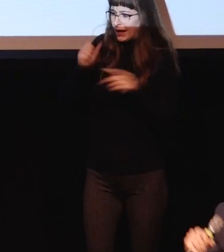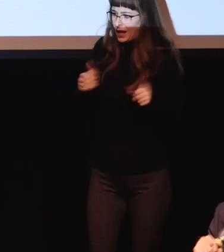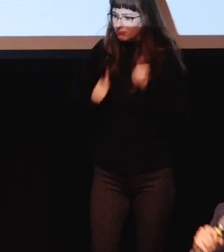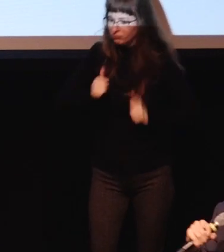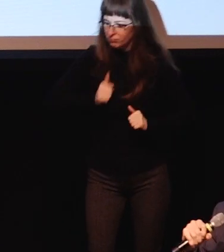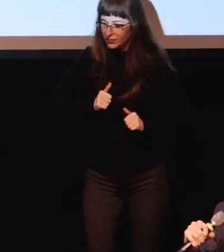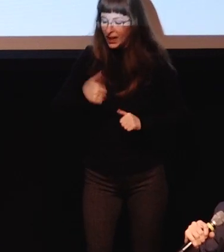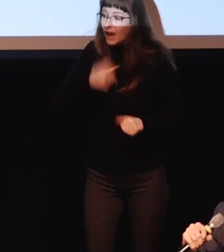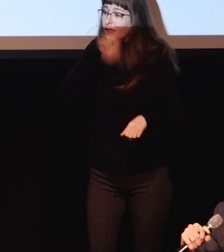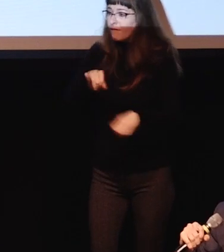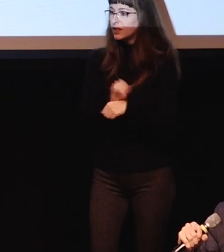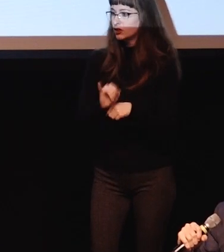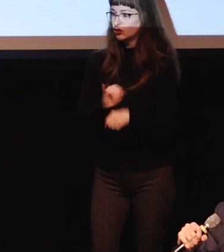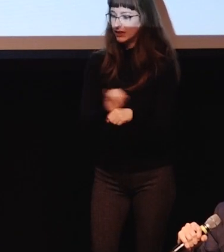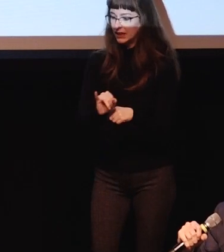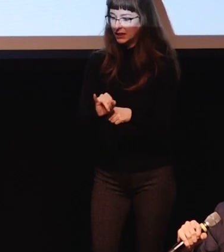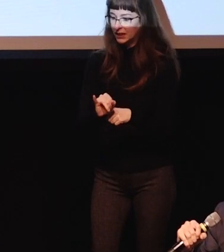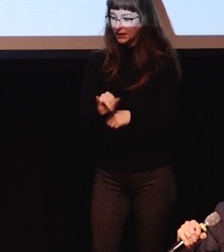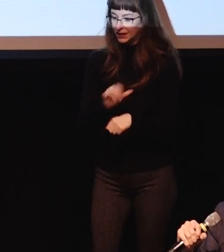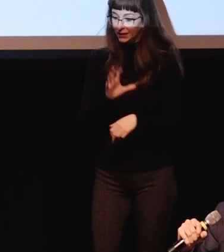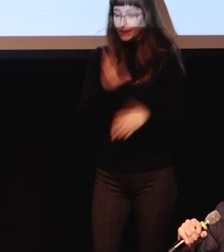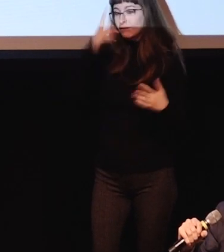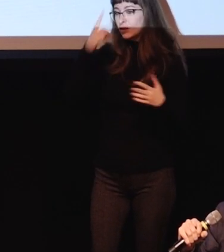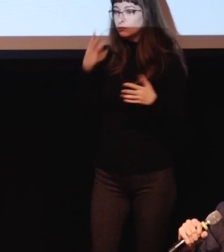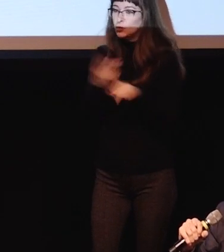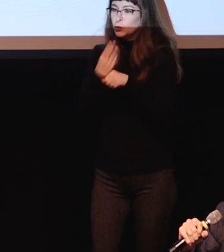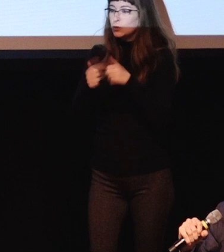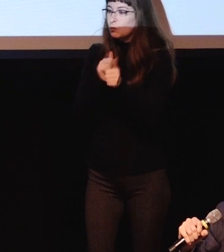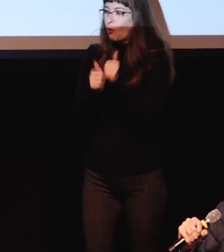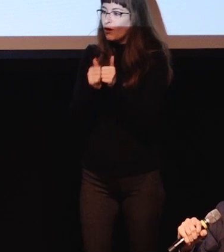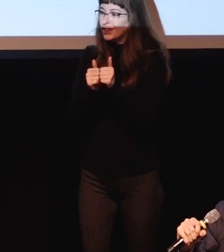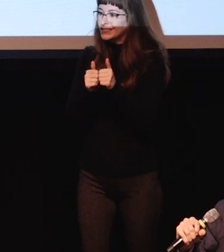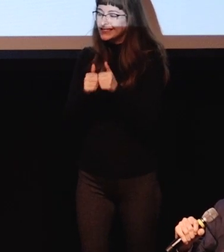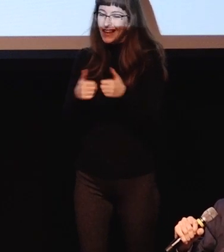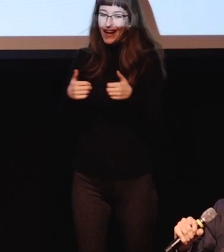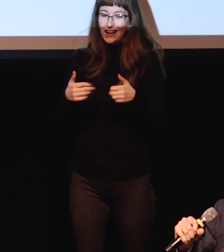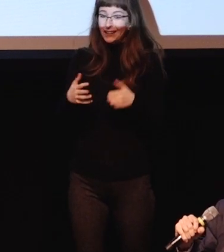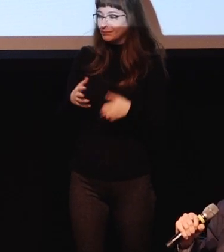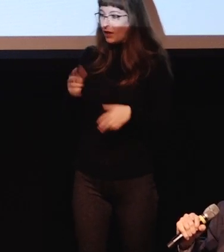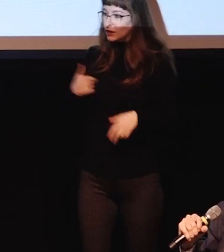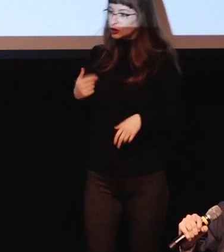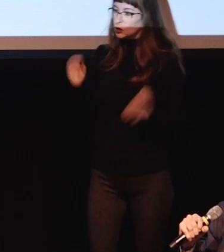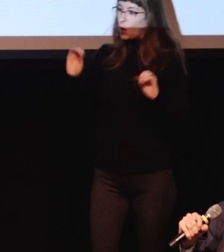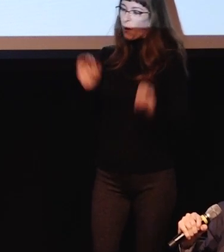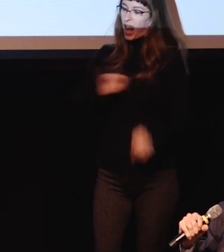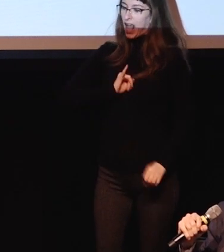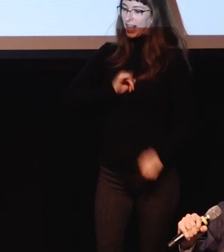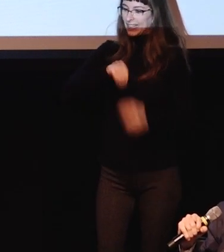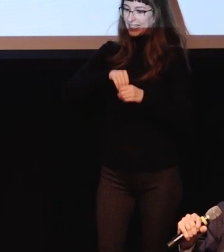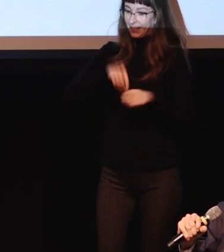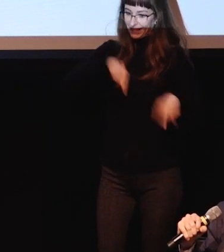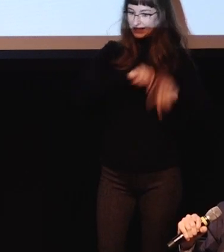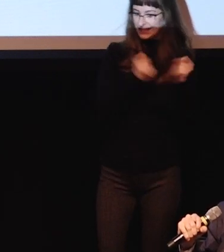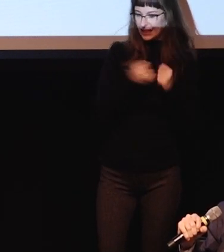background, it is the team, the team, the team. There is no I in this industry, and the most